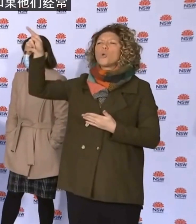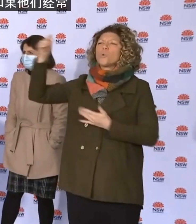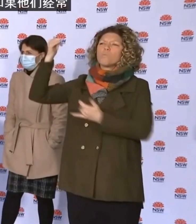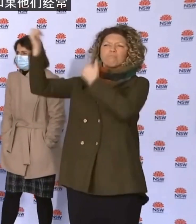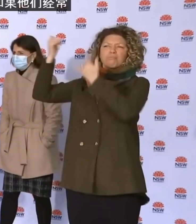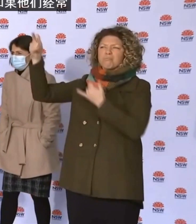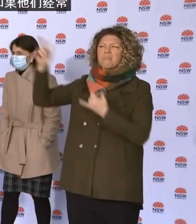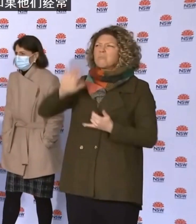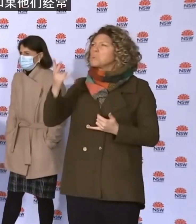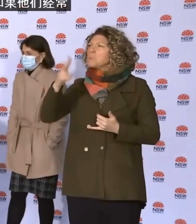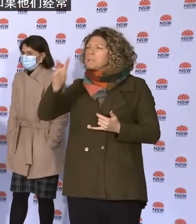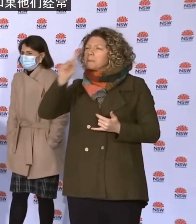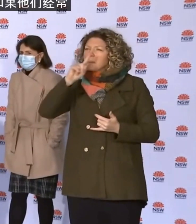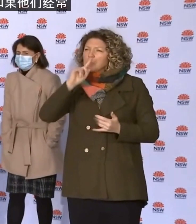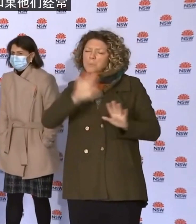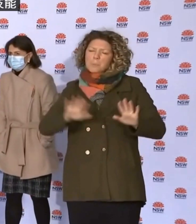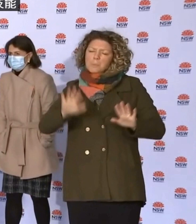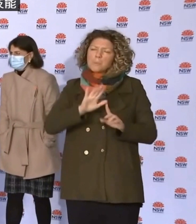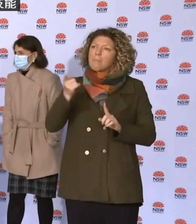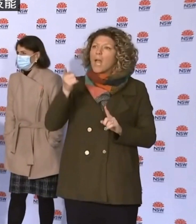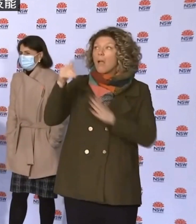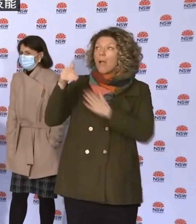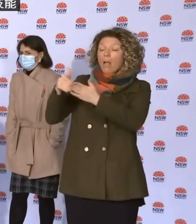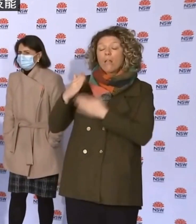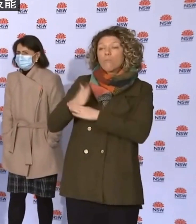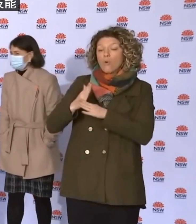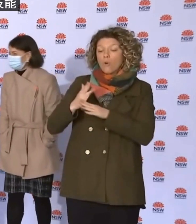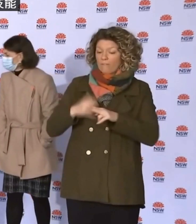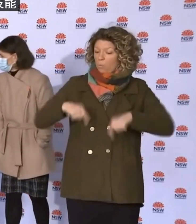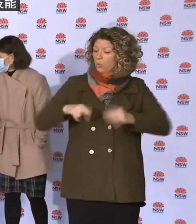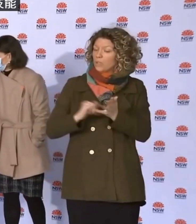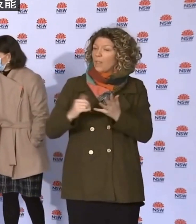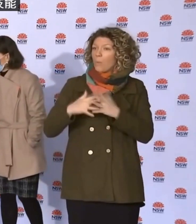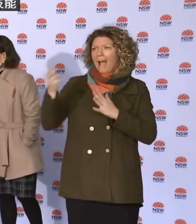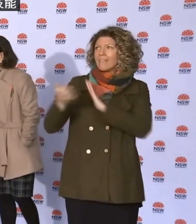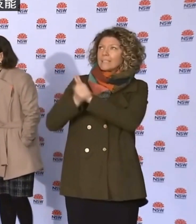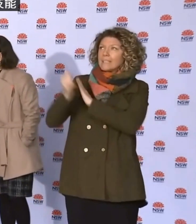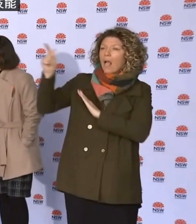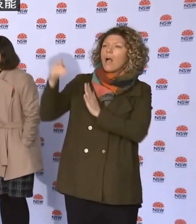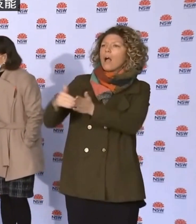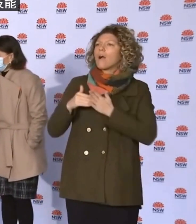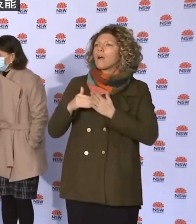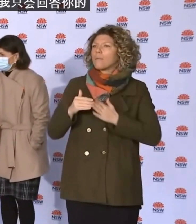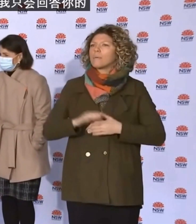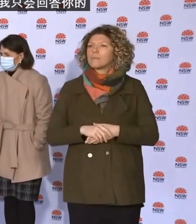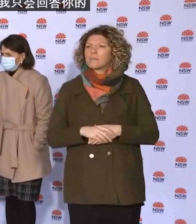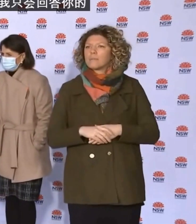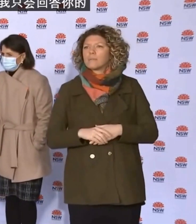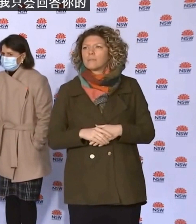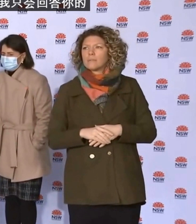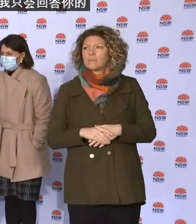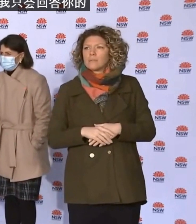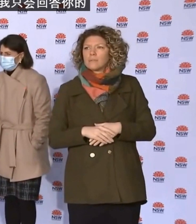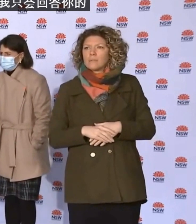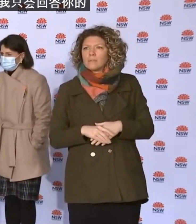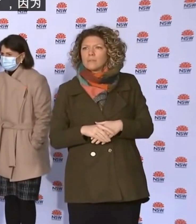every assistance possible, and often if they had particular skills that we needed. The number of close contacts? I'm really sorry, just the